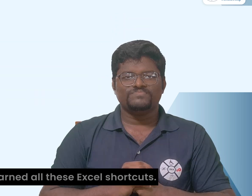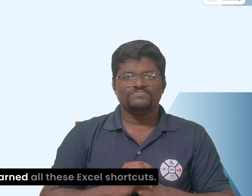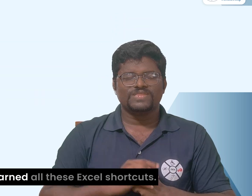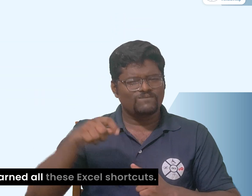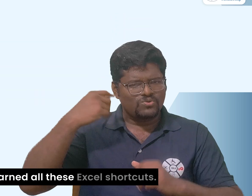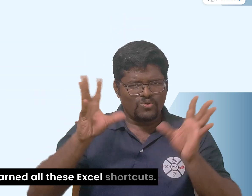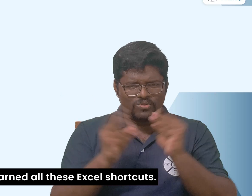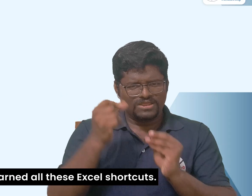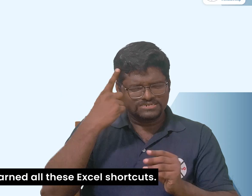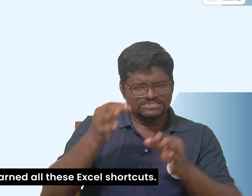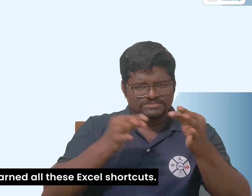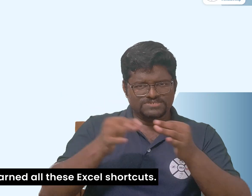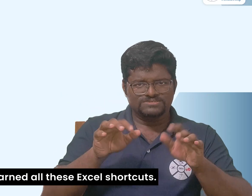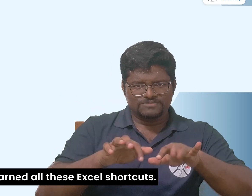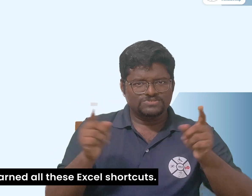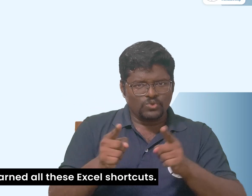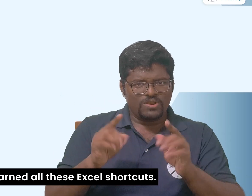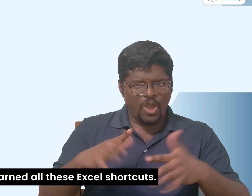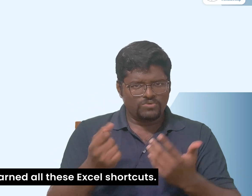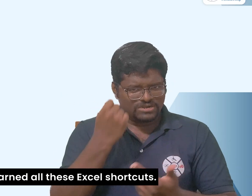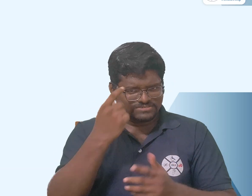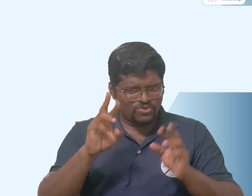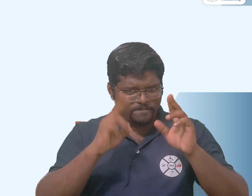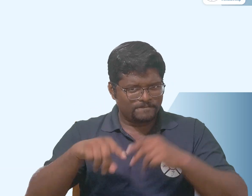Today we learned all these Excel shortcuts.